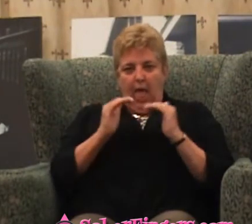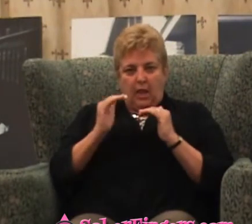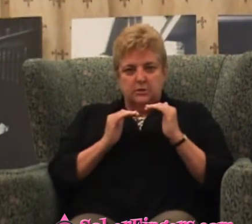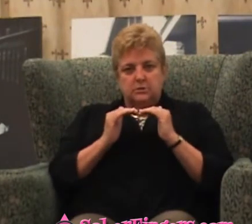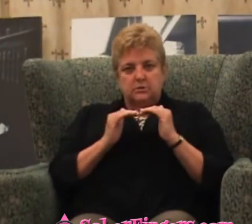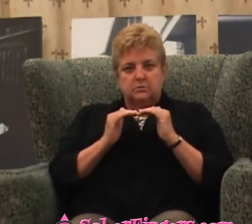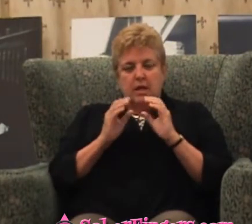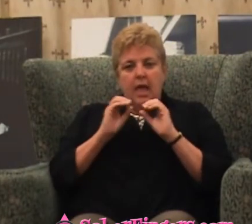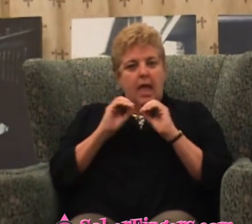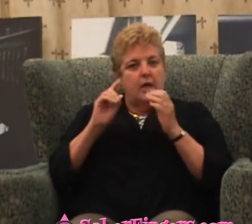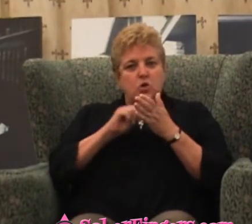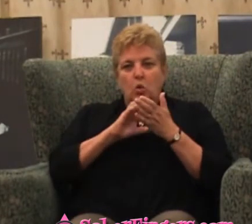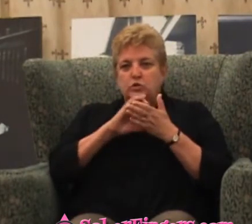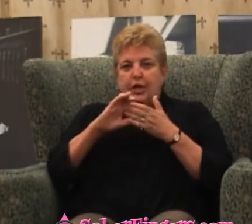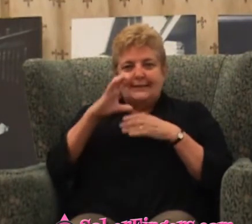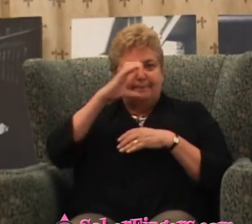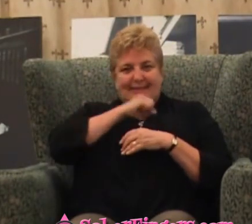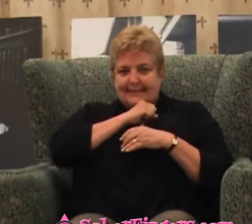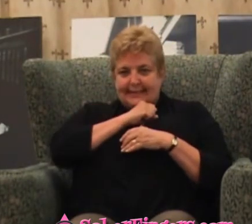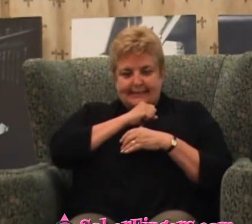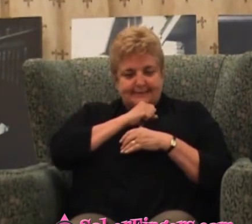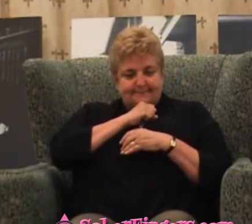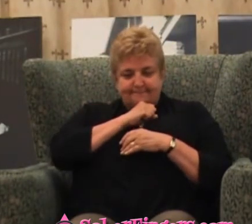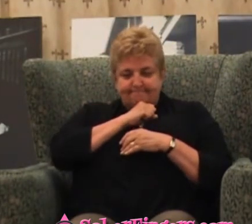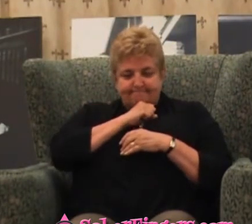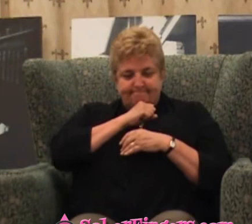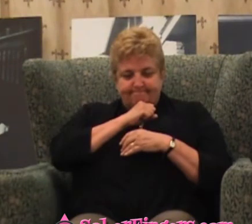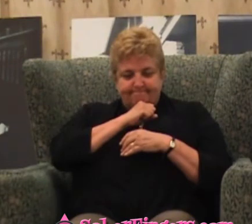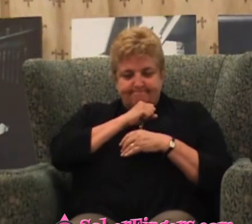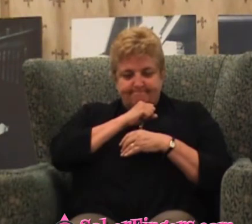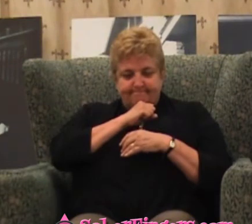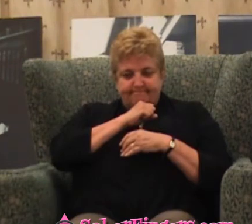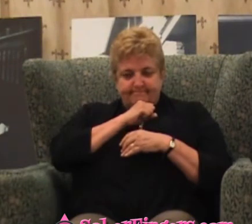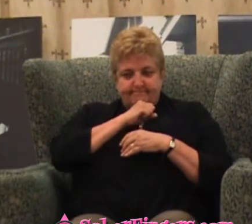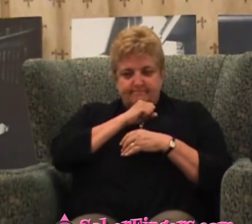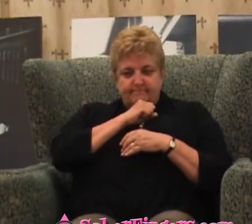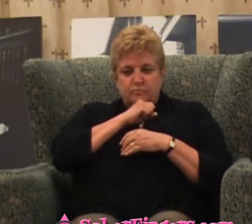there were no checks missing.